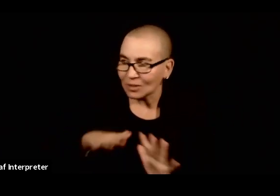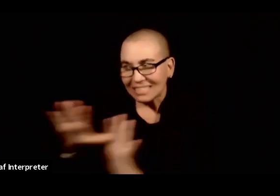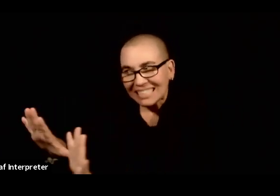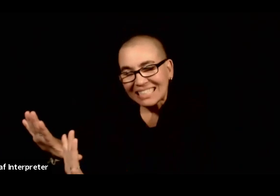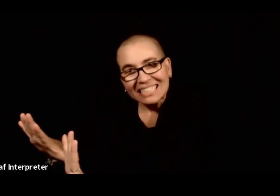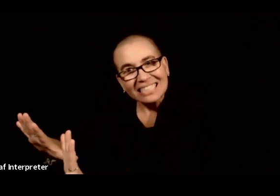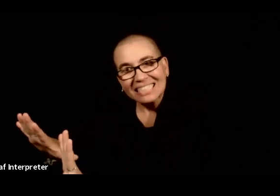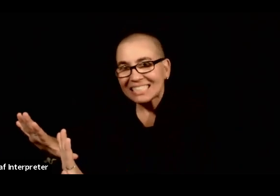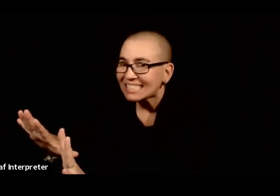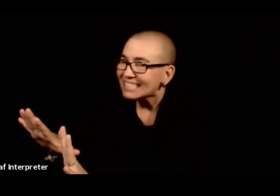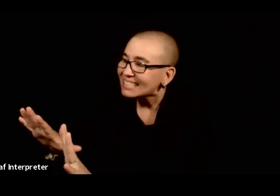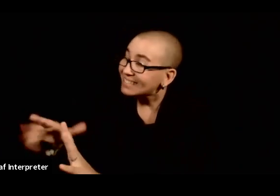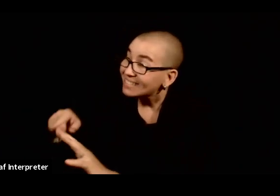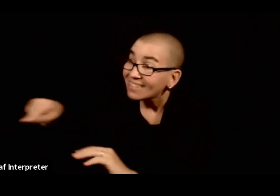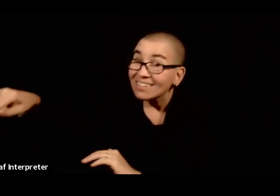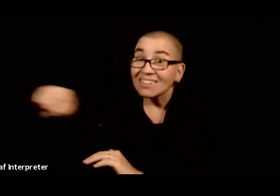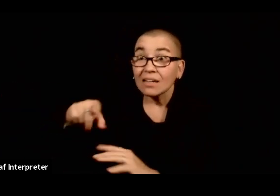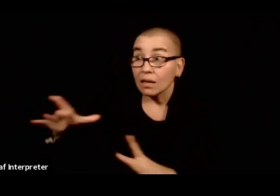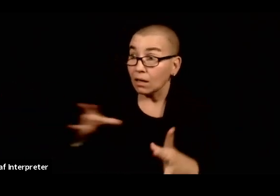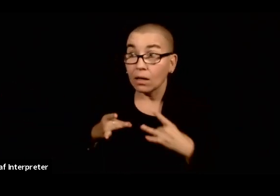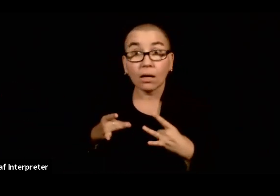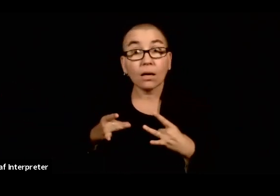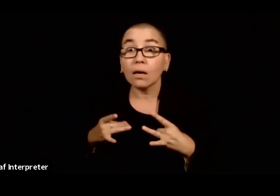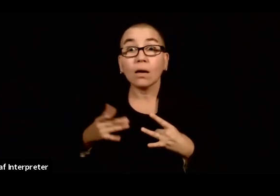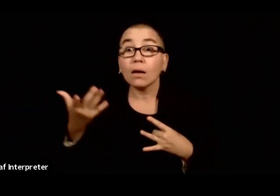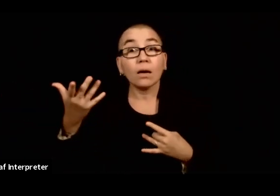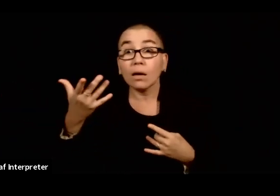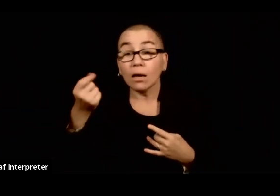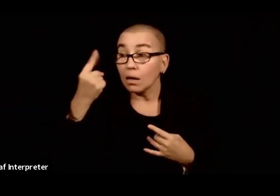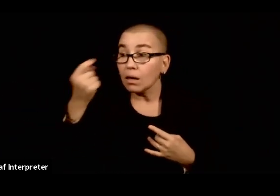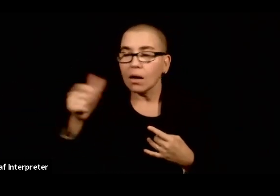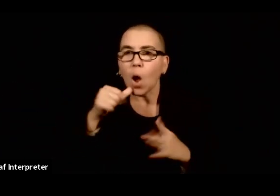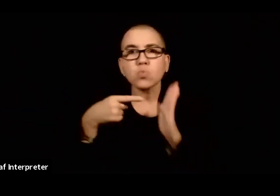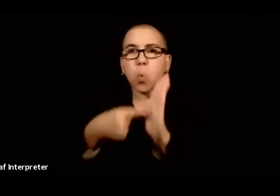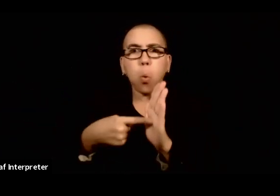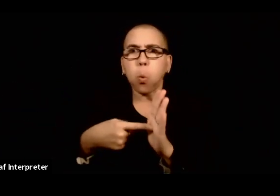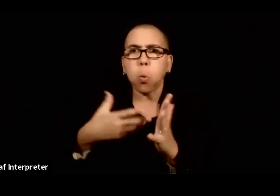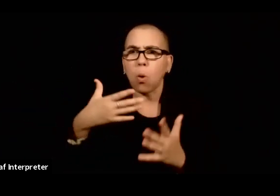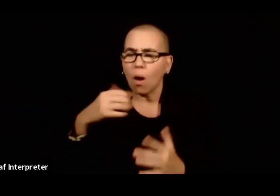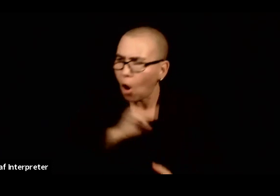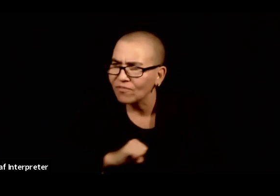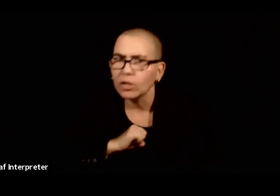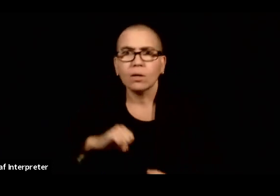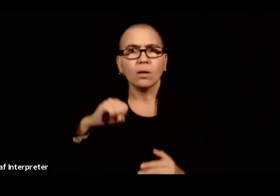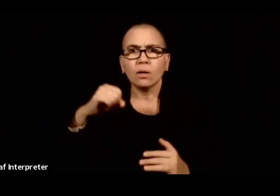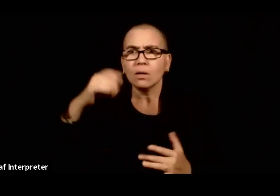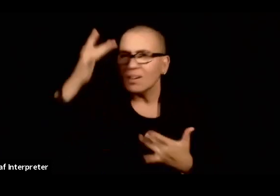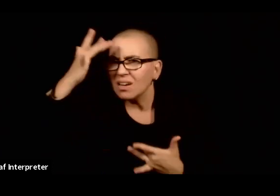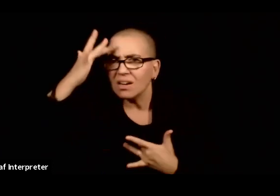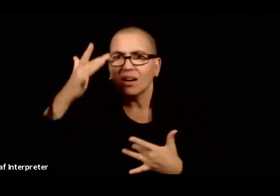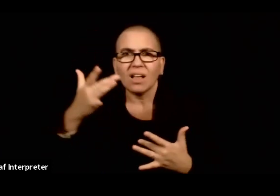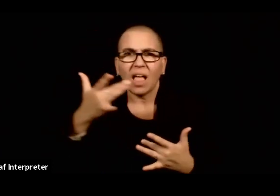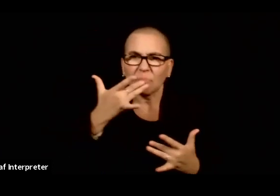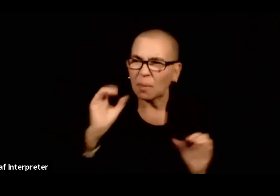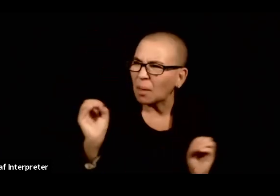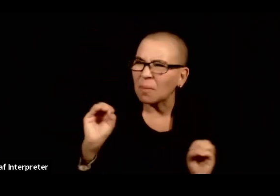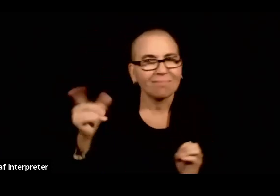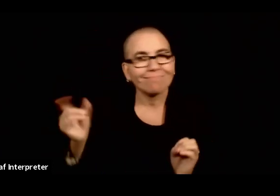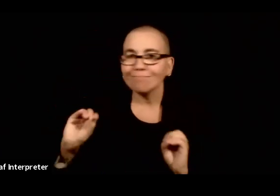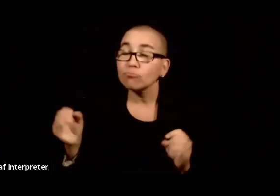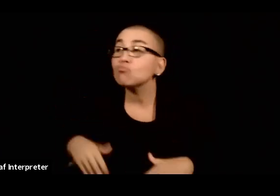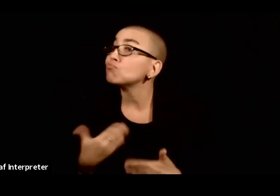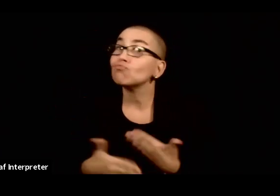in higher risk groups, so that we're always still looking out to what may happen a couple of